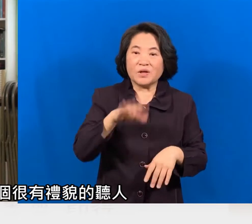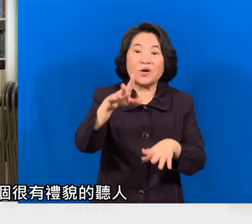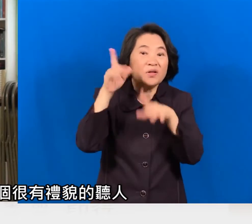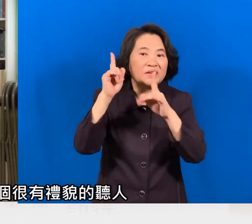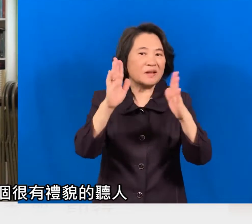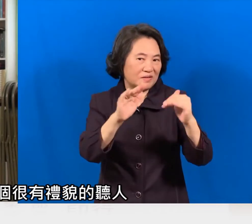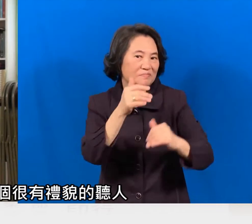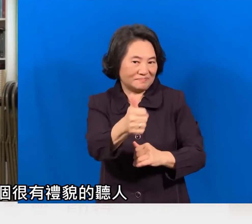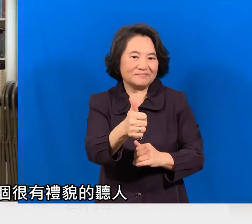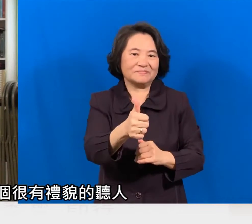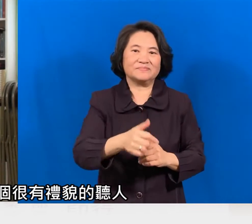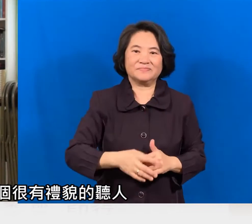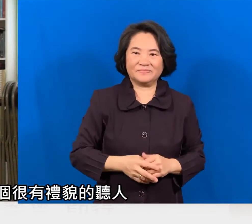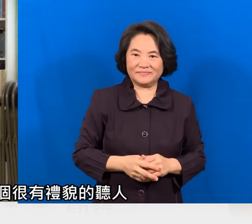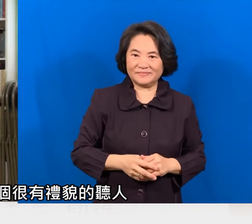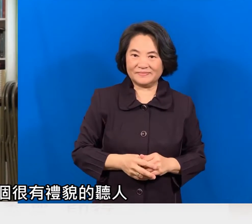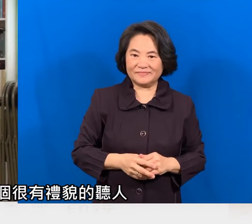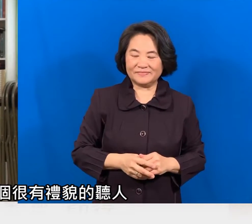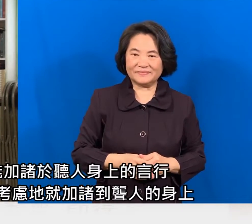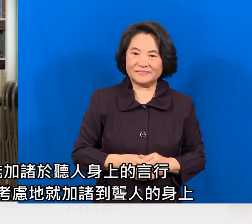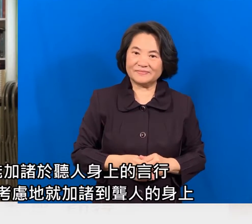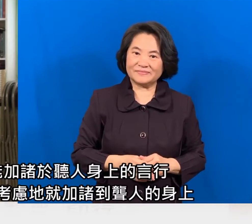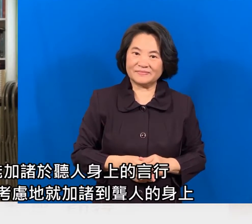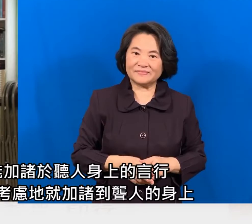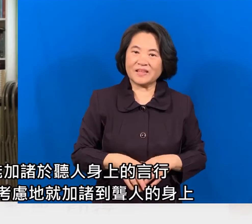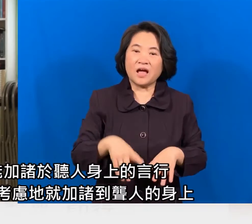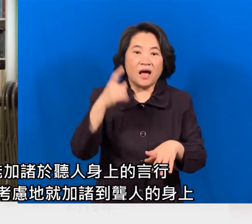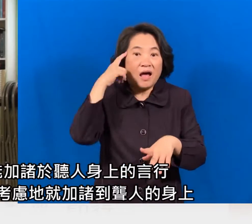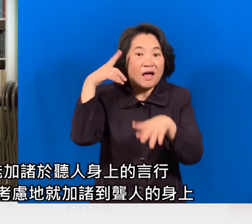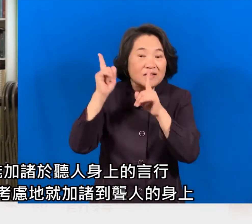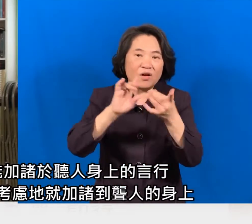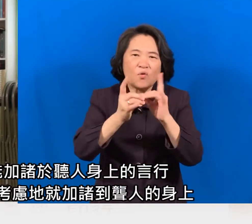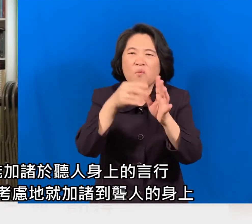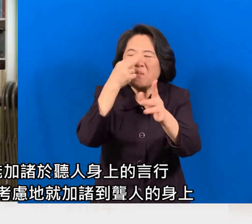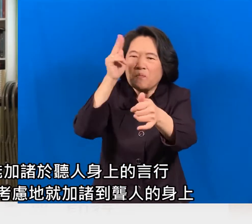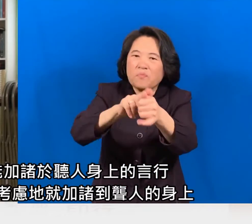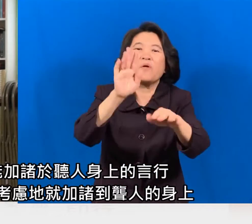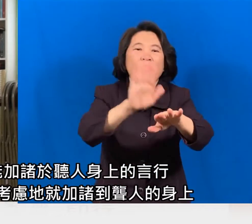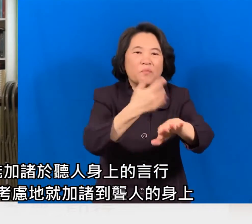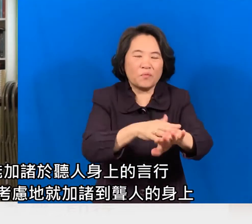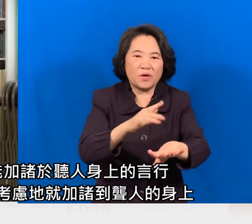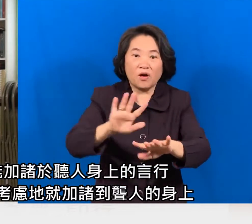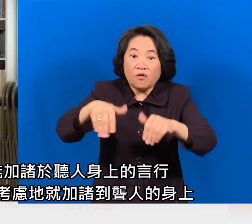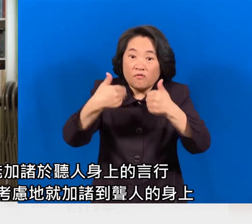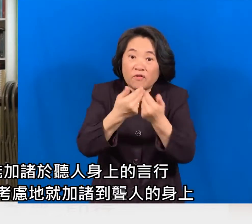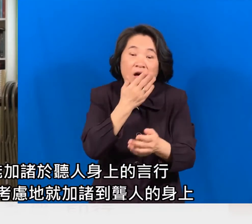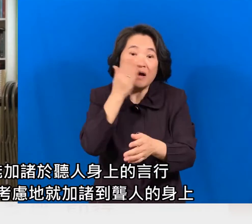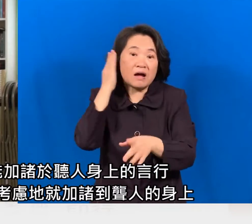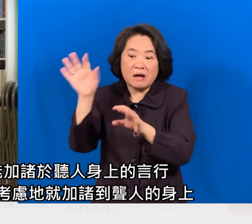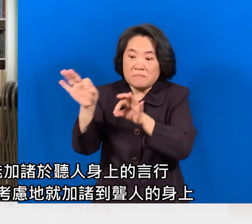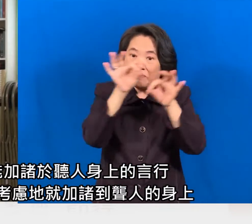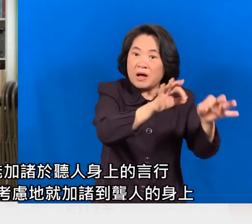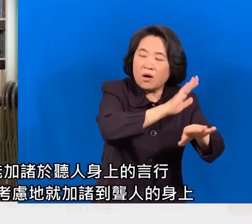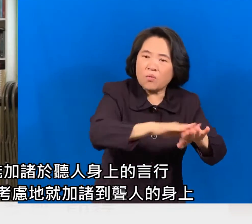Occasionally, an otherwise very polite hearing person might very well unthinkingly speak to a deaf person in words which he would never